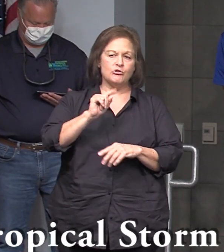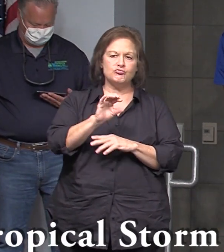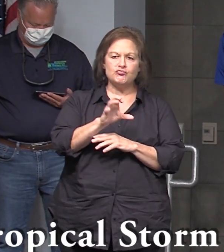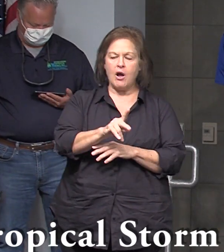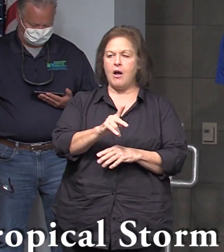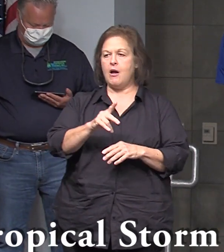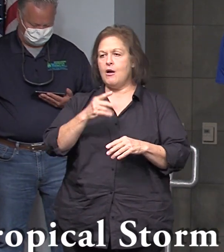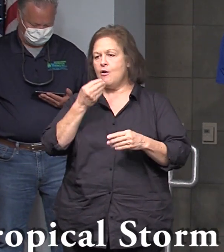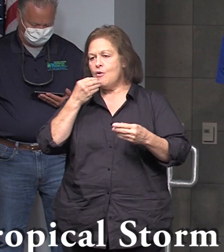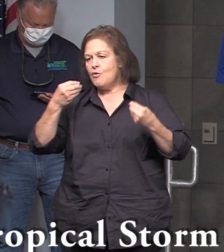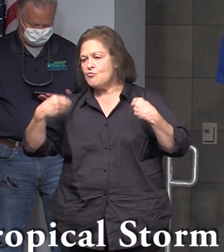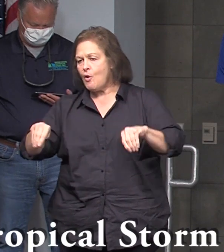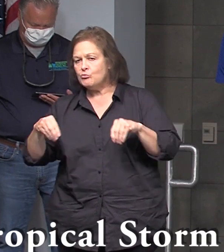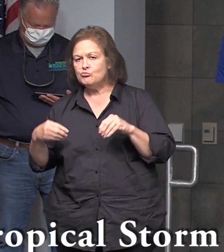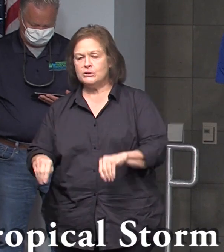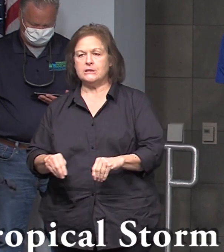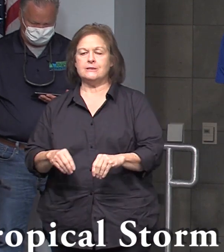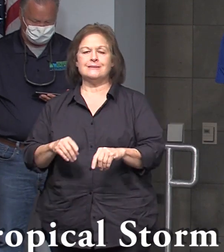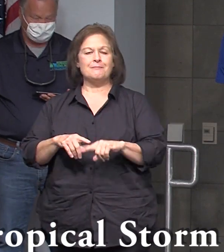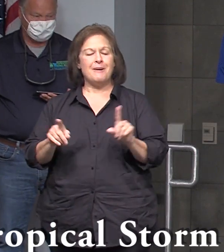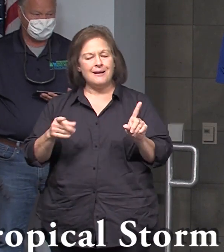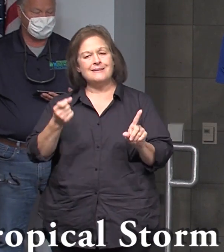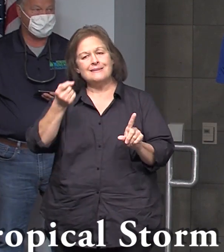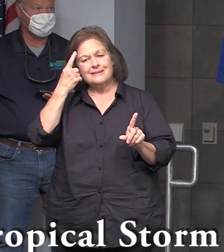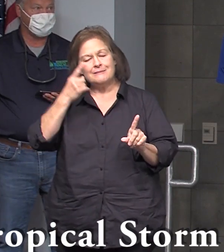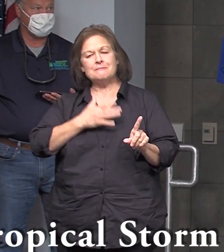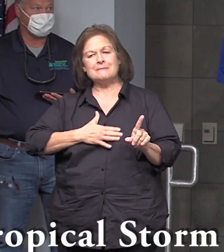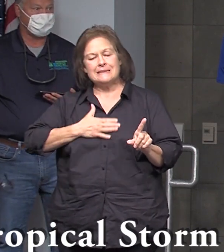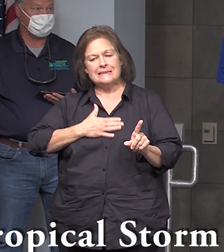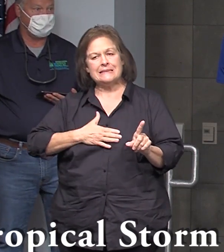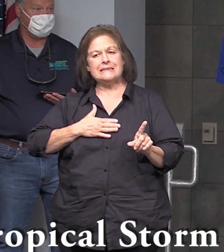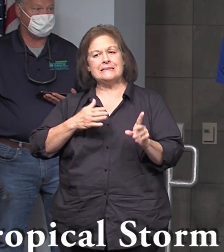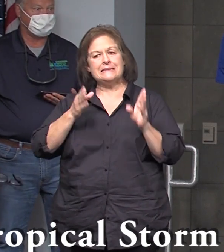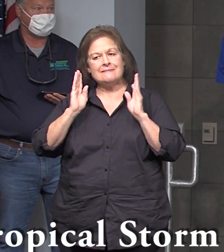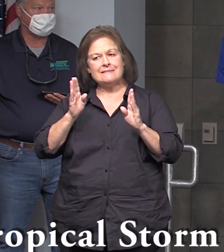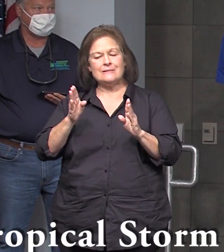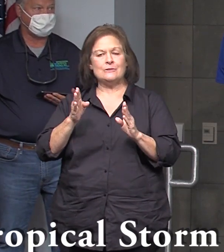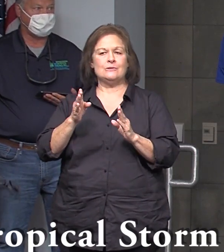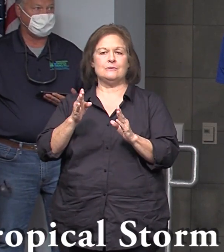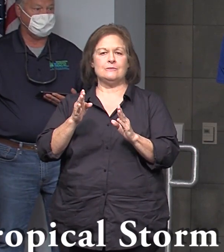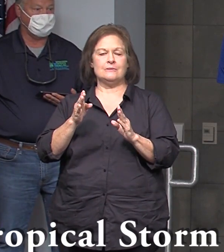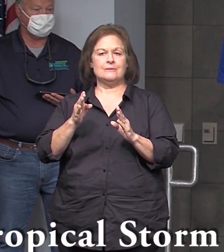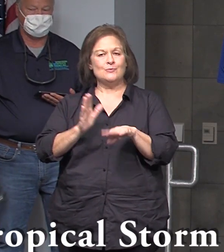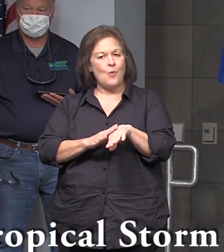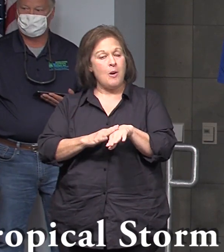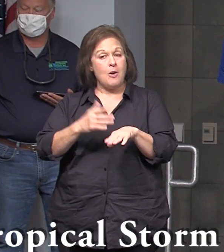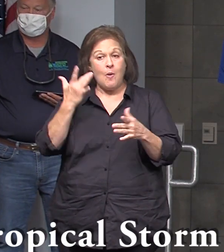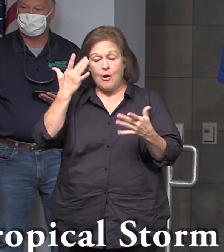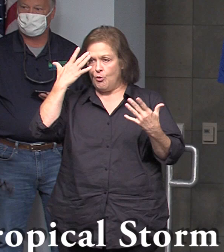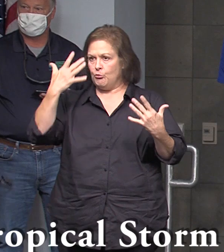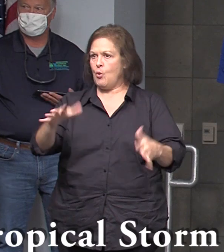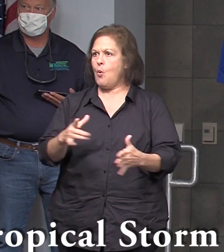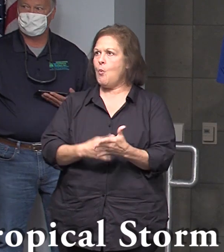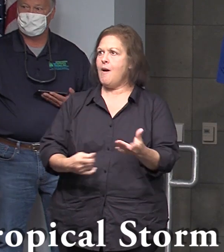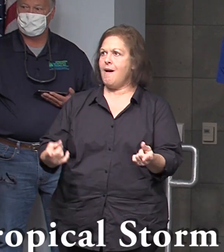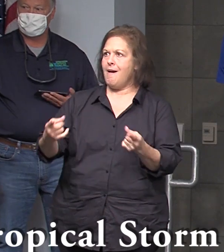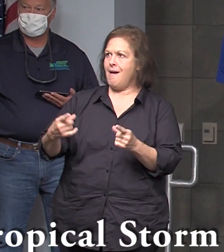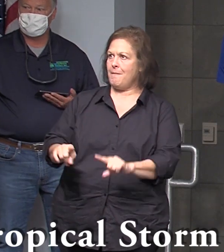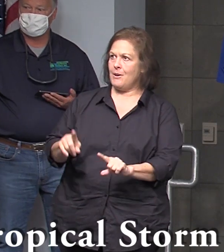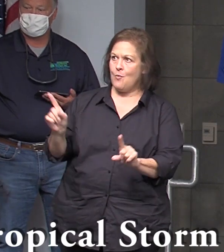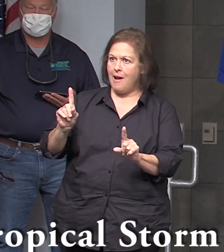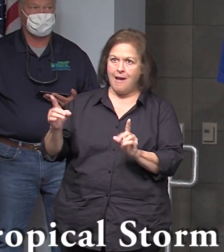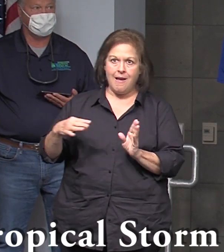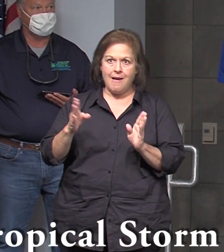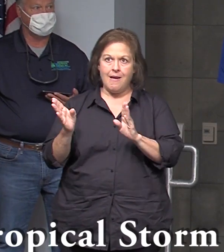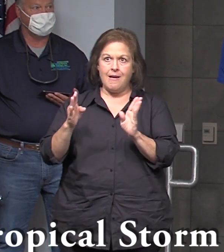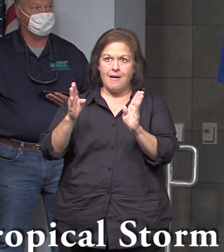you're buying your groceries, but heed the warnings. This storm, we have no idea exactly where it's gonna go yet.